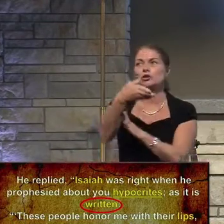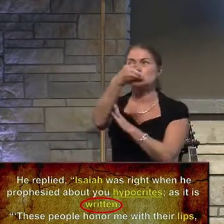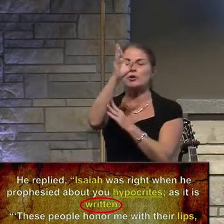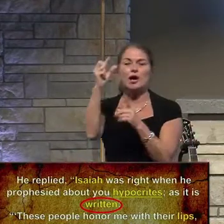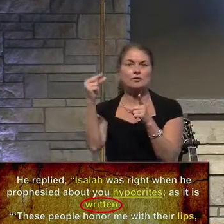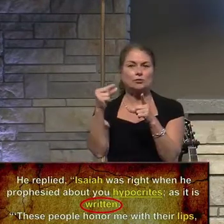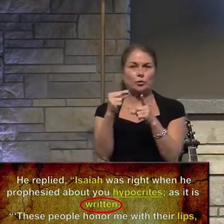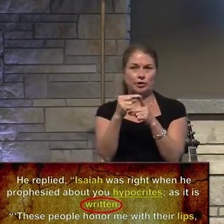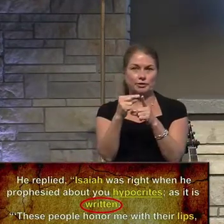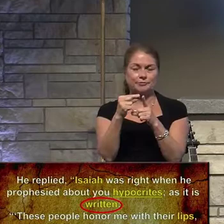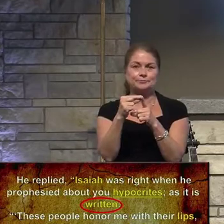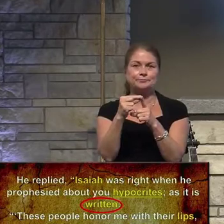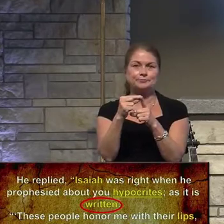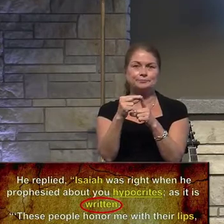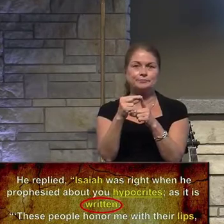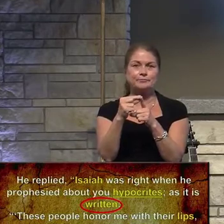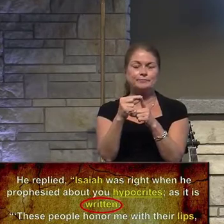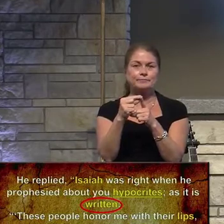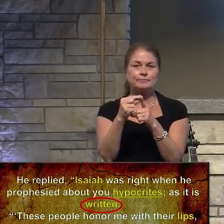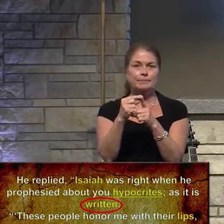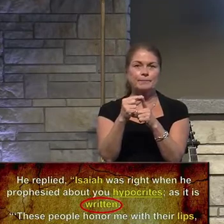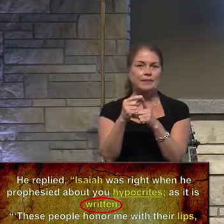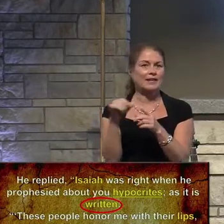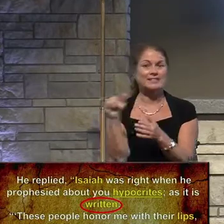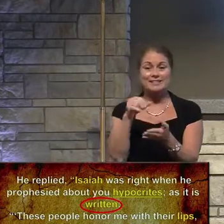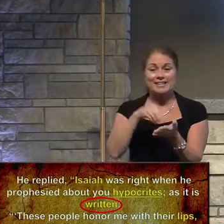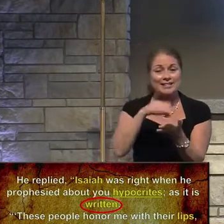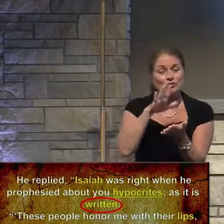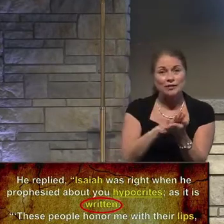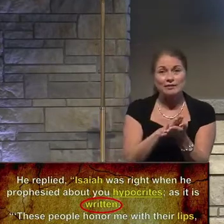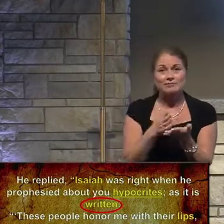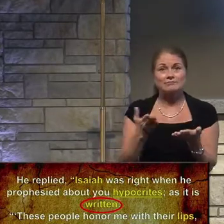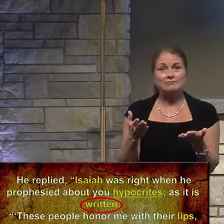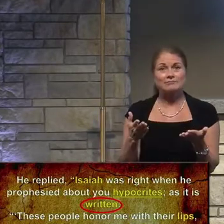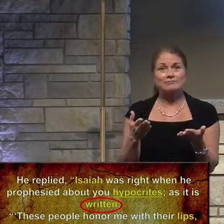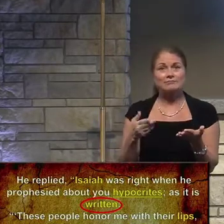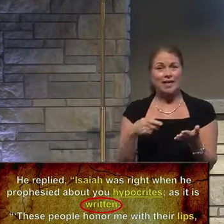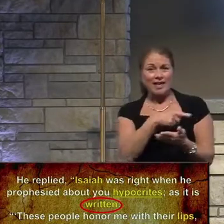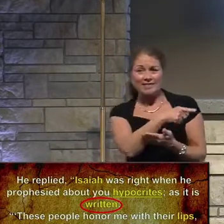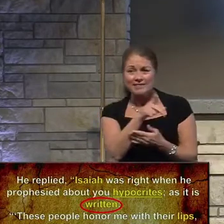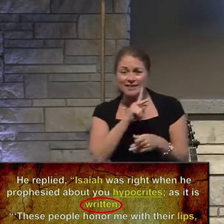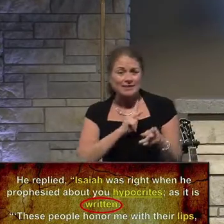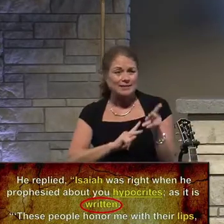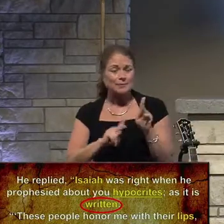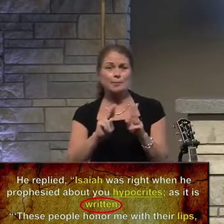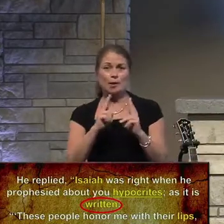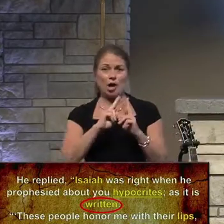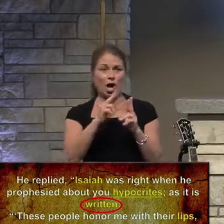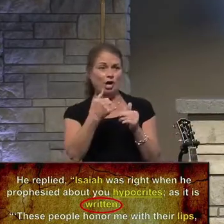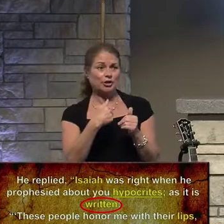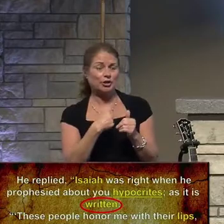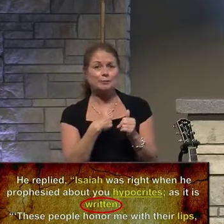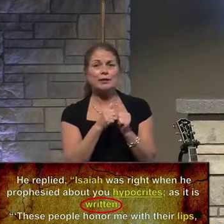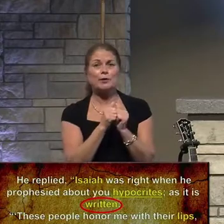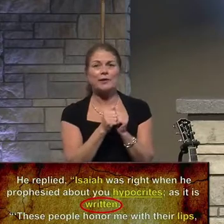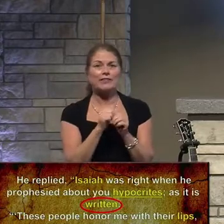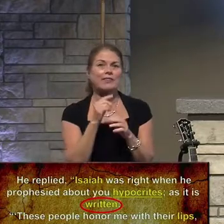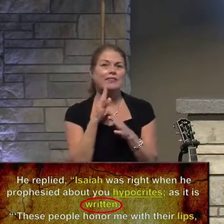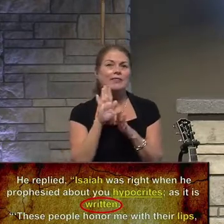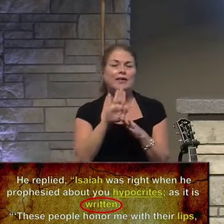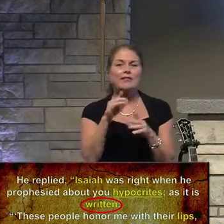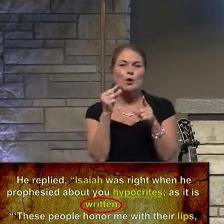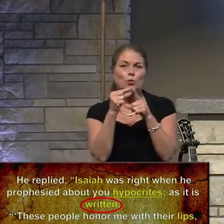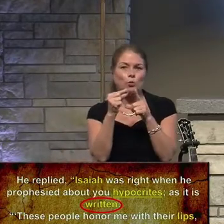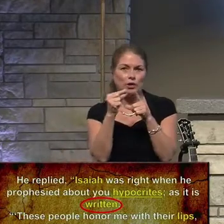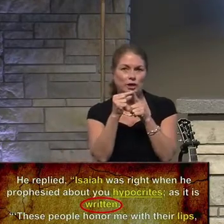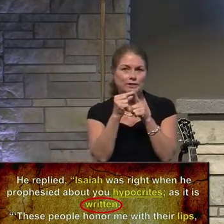of God. As it is written, these people honor me with their lips.